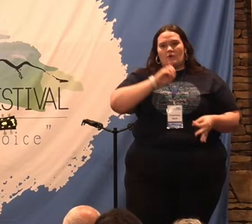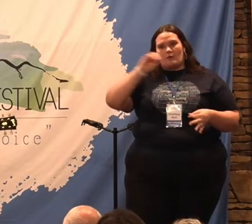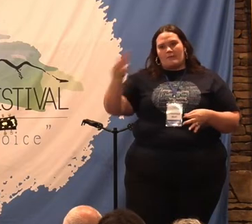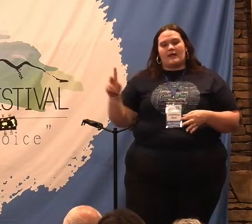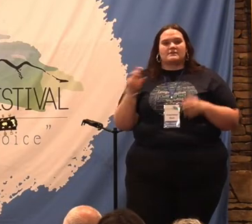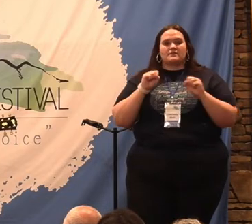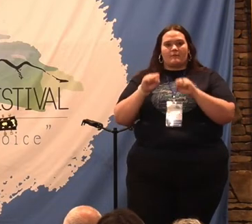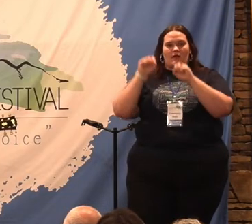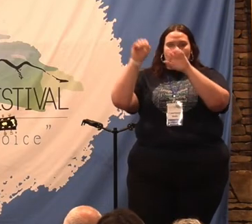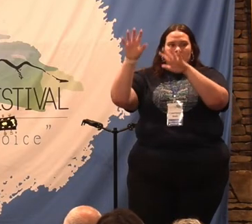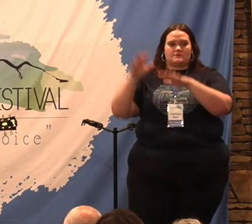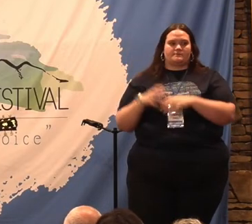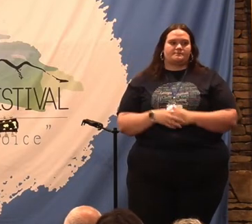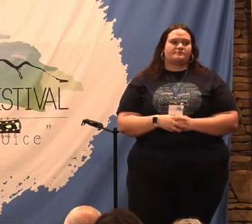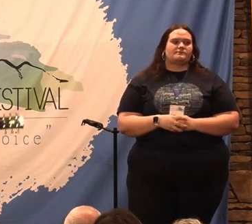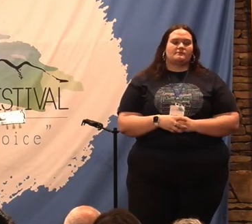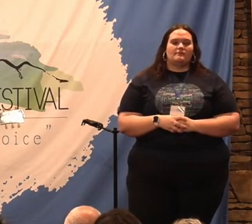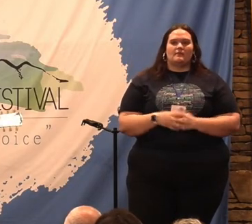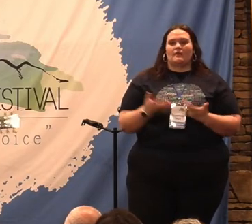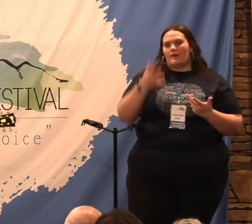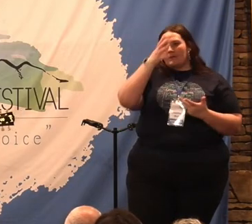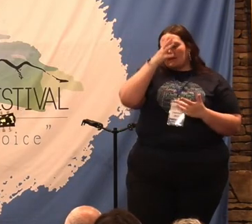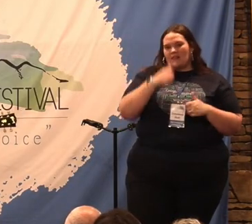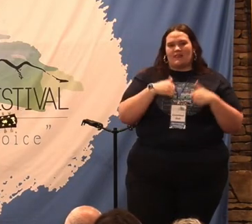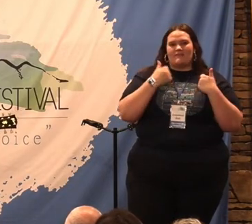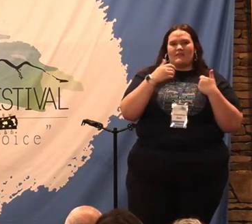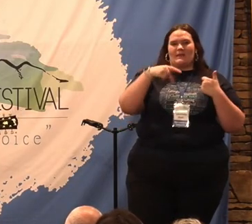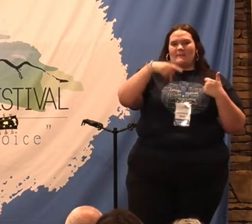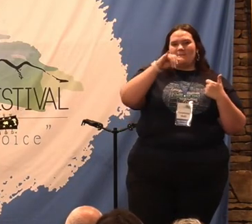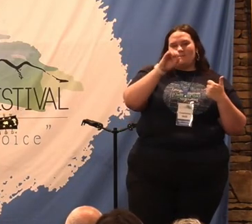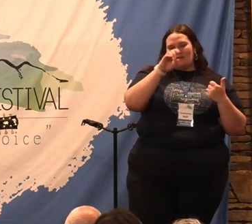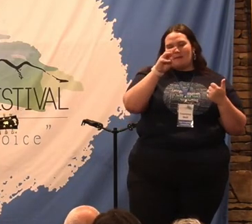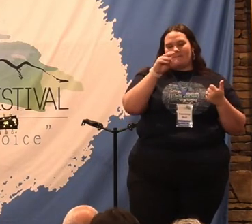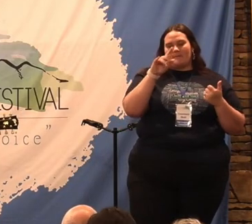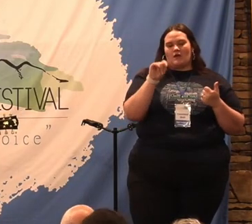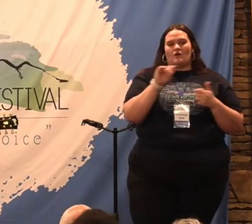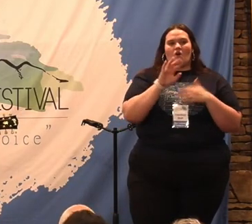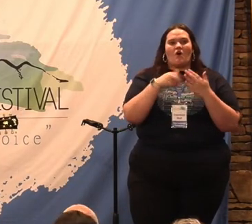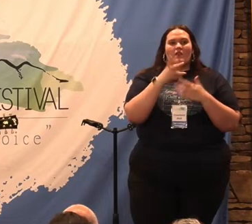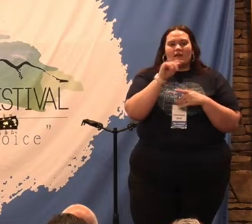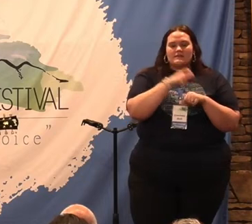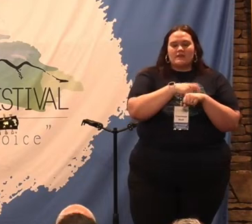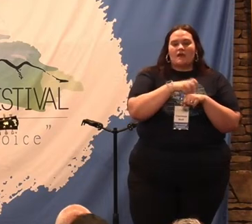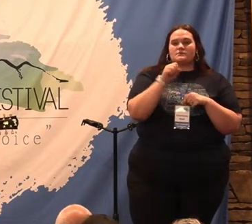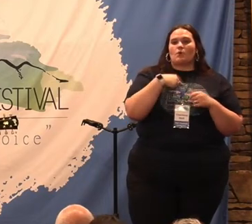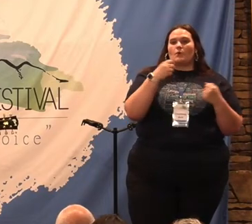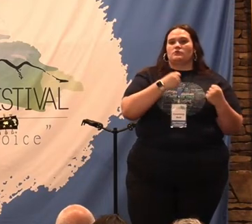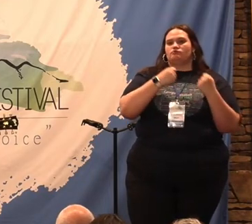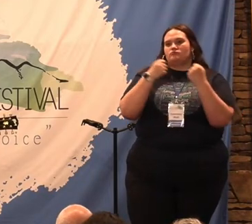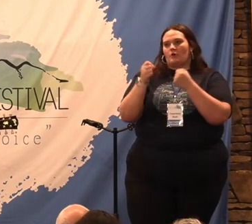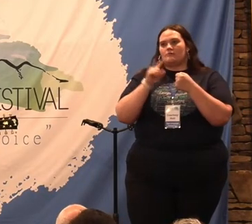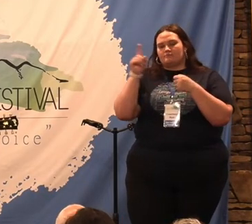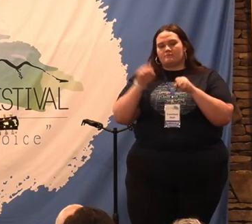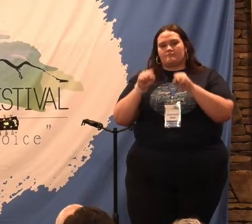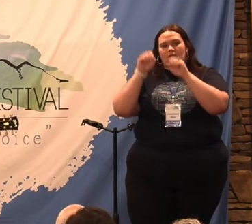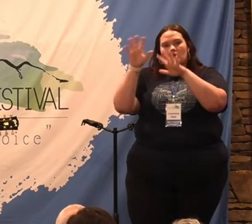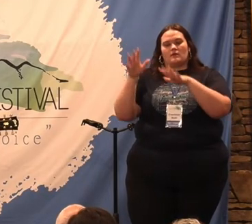mountains. He'd been living in the Piedmont all that time. So we went back up there and they took me to the little